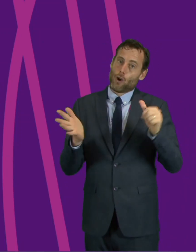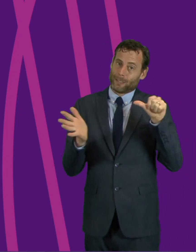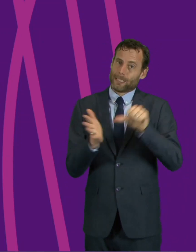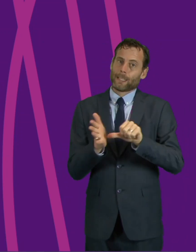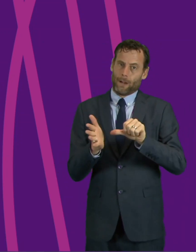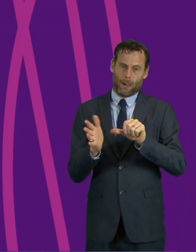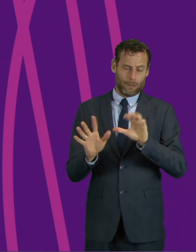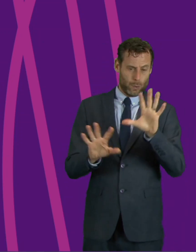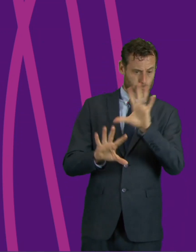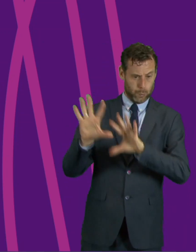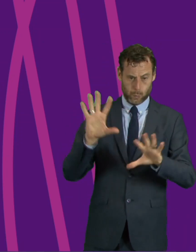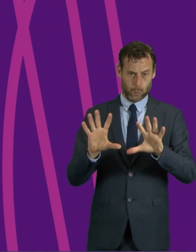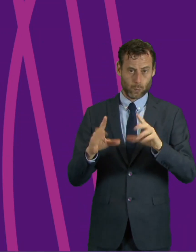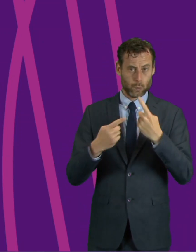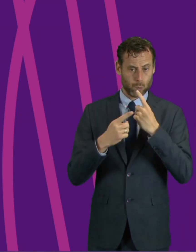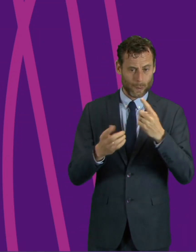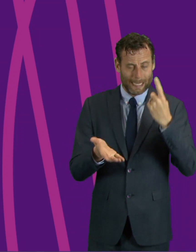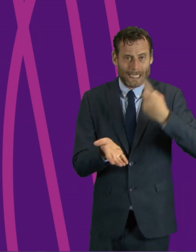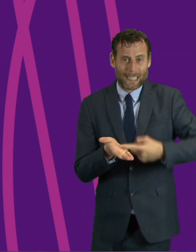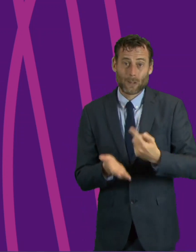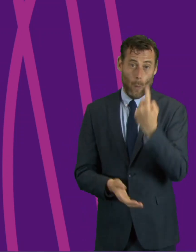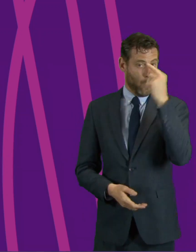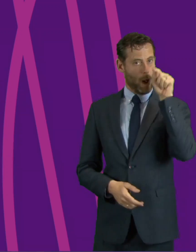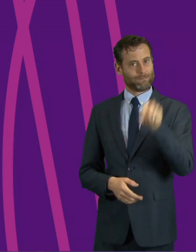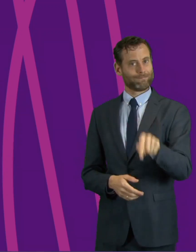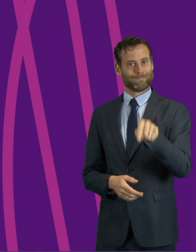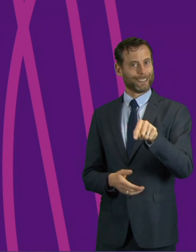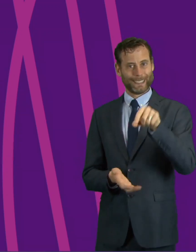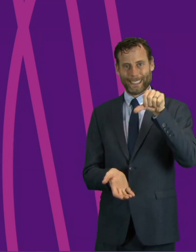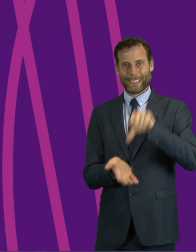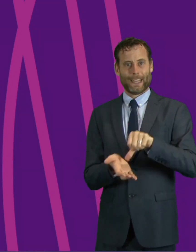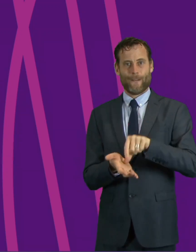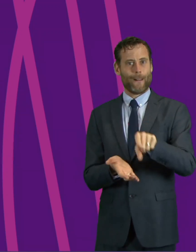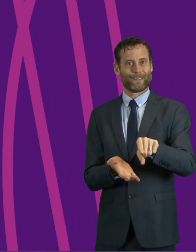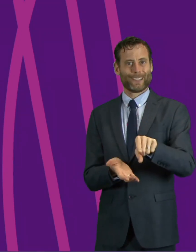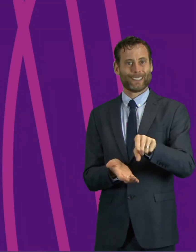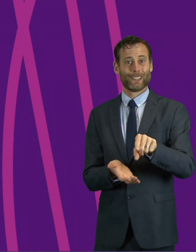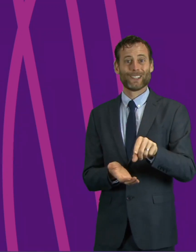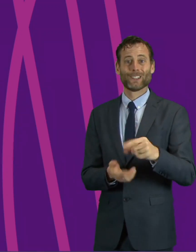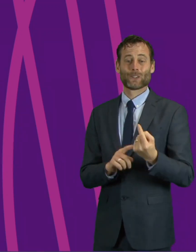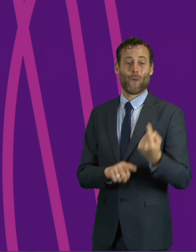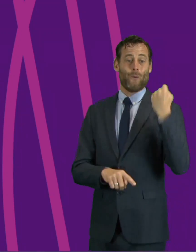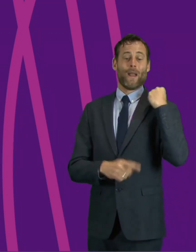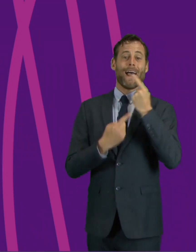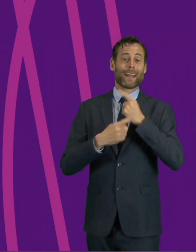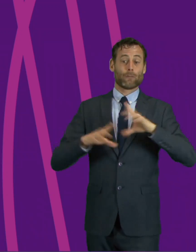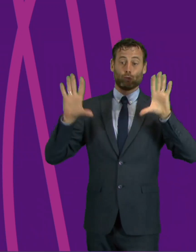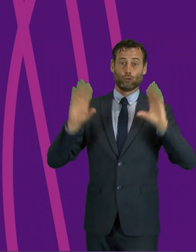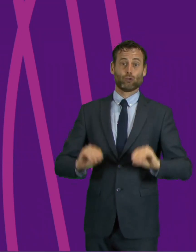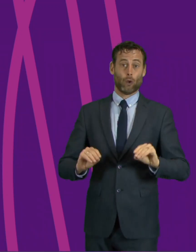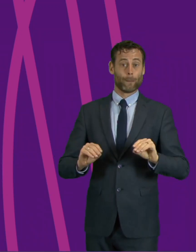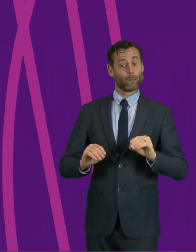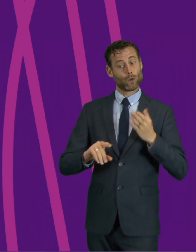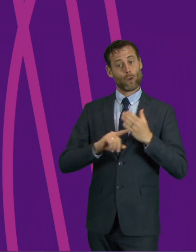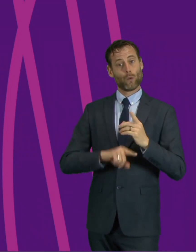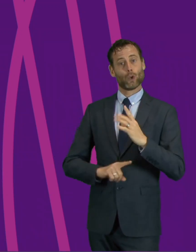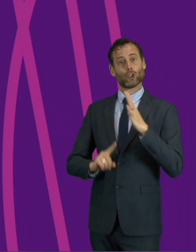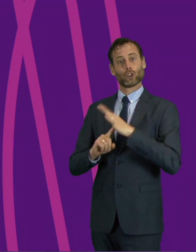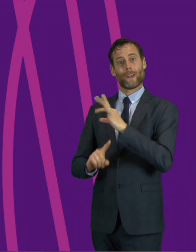this, and that was undoubtedly one of the most difficult. The judgment that was made, guided by the Chief Medical Officer, was